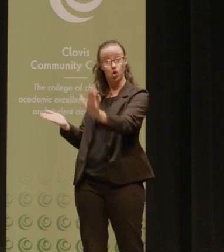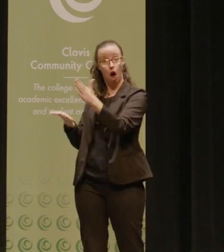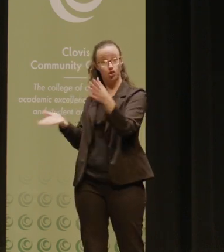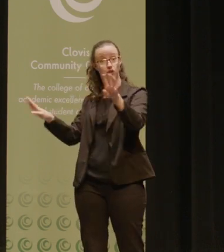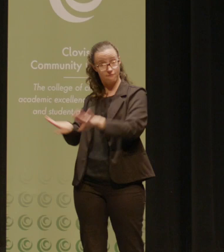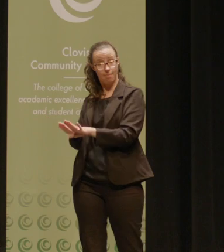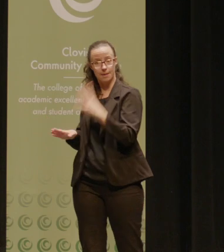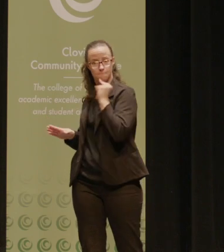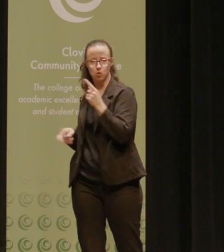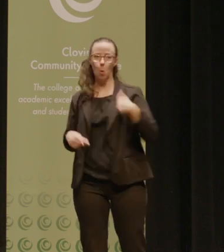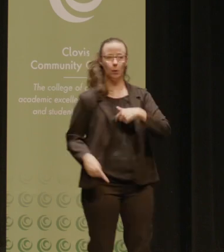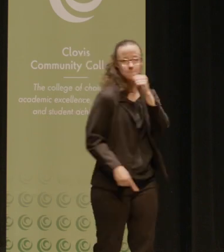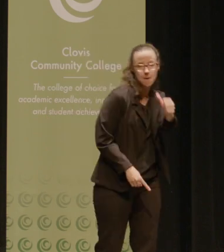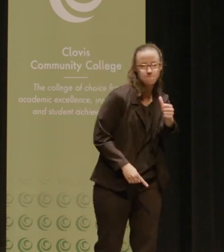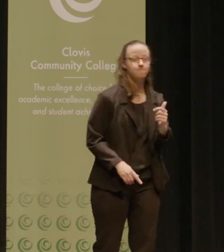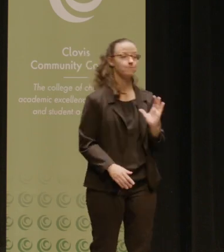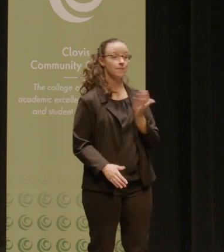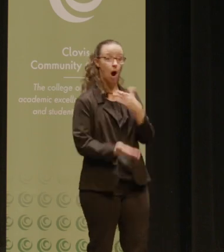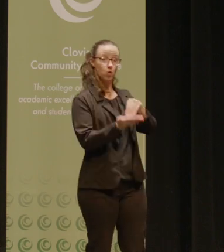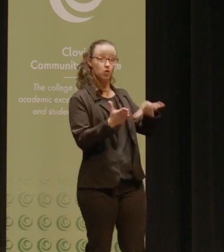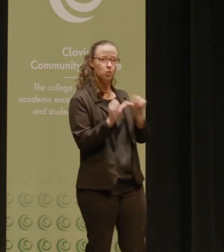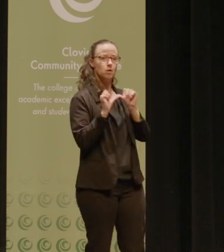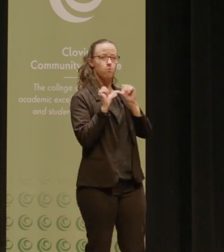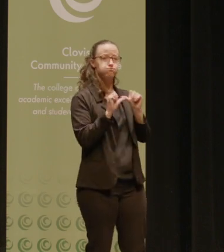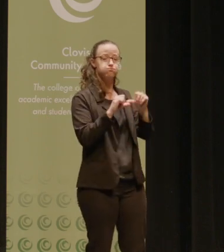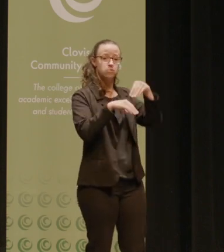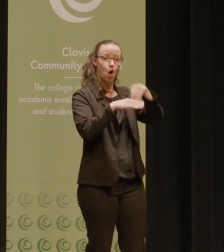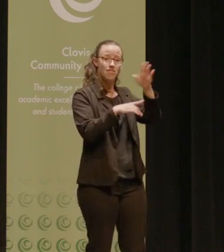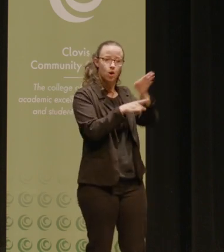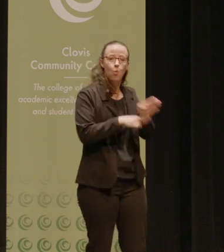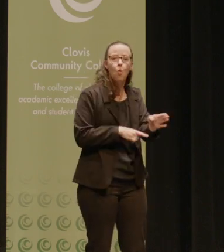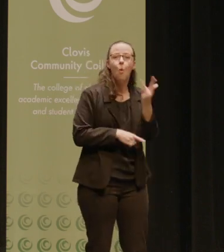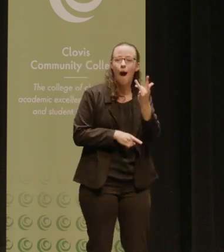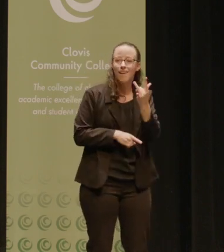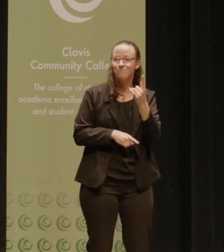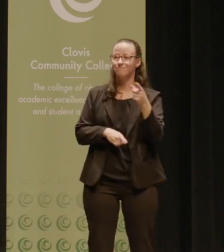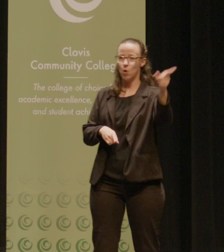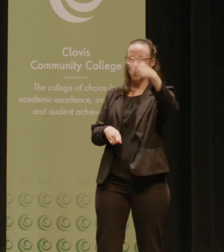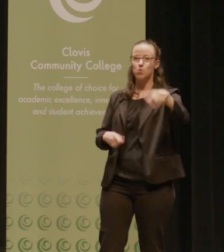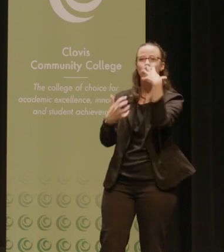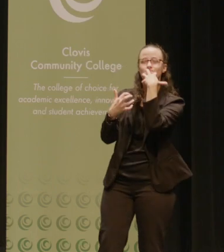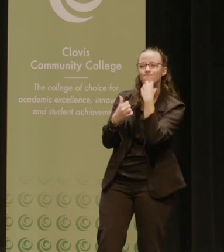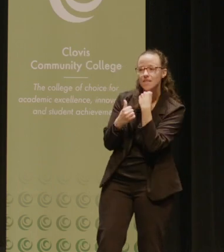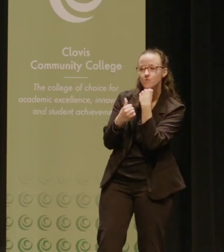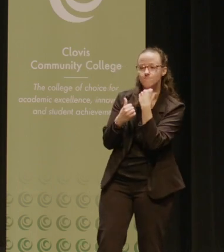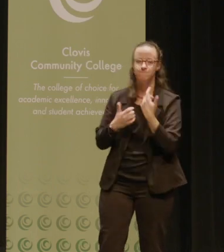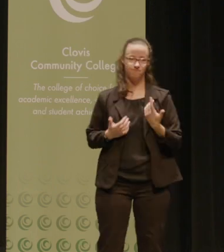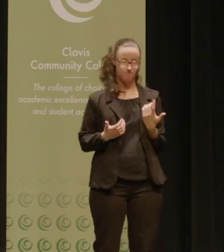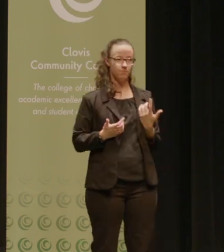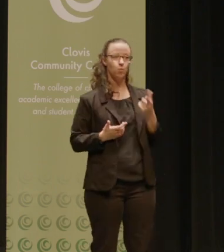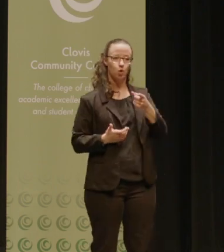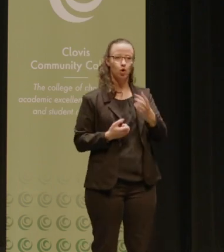Valley. Our students are staying on the path, and they're staying on the path because you care, and that